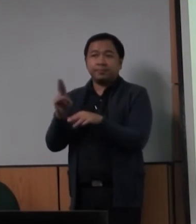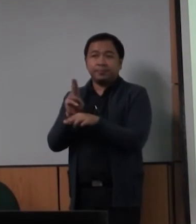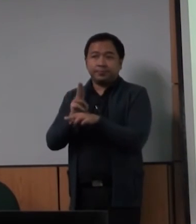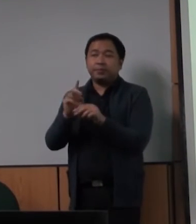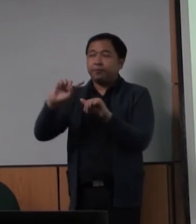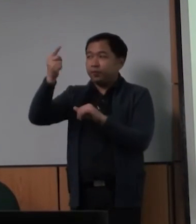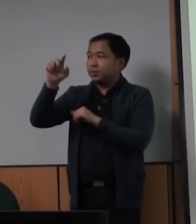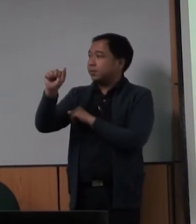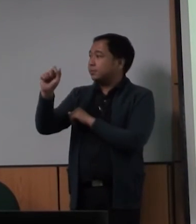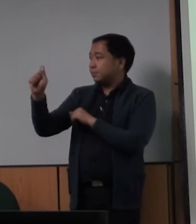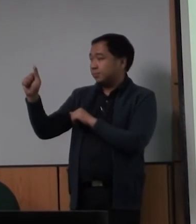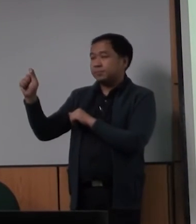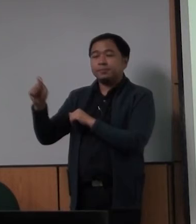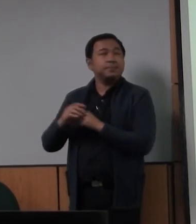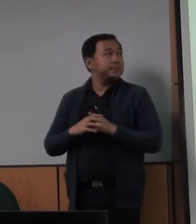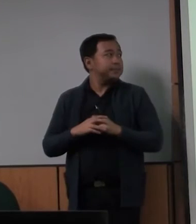ATP,